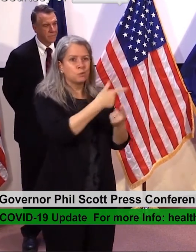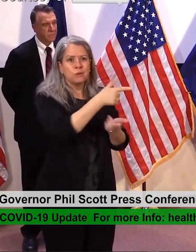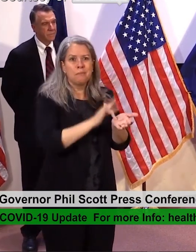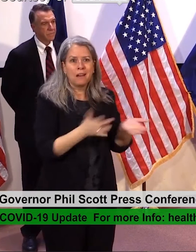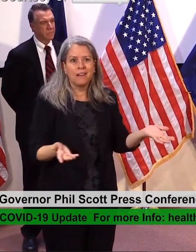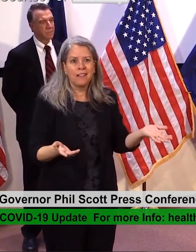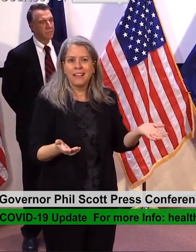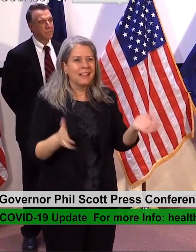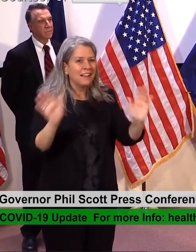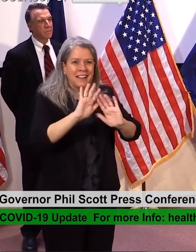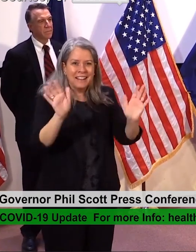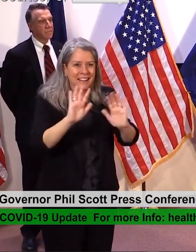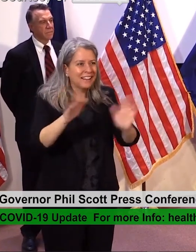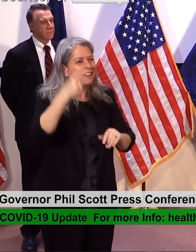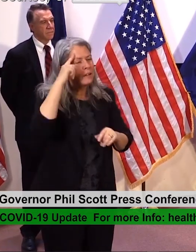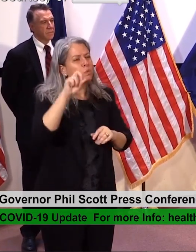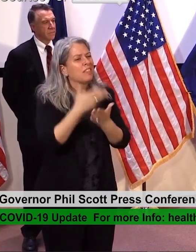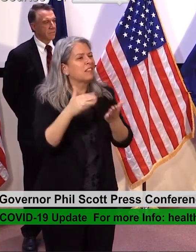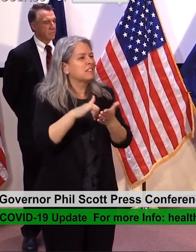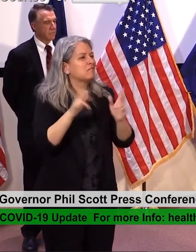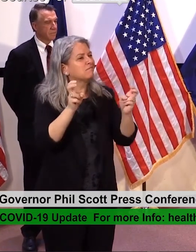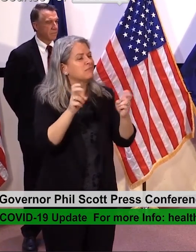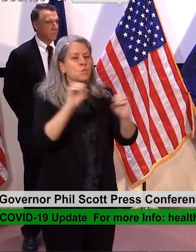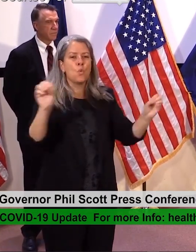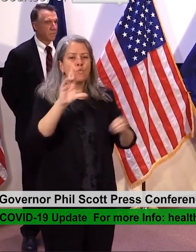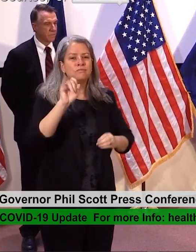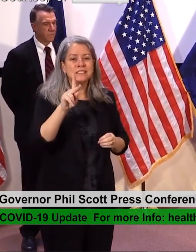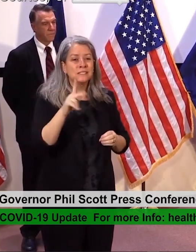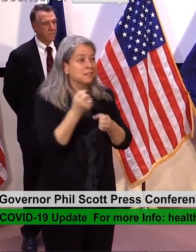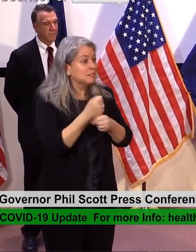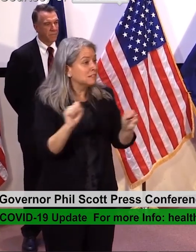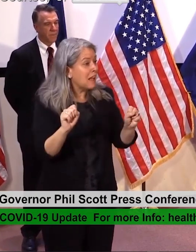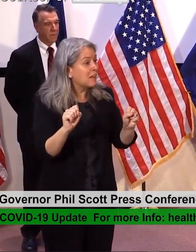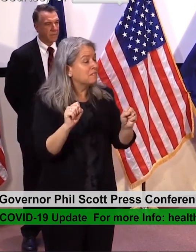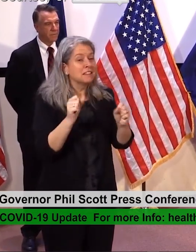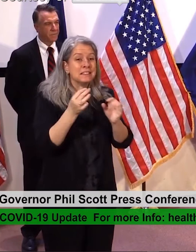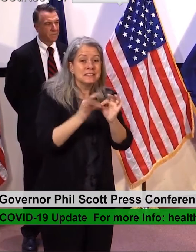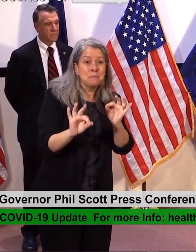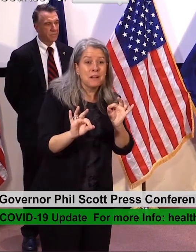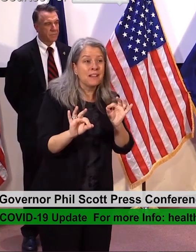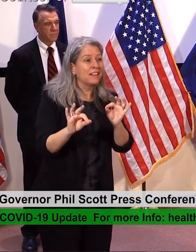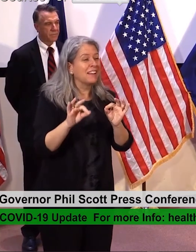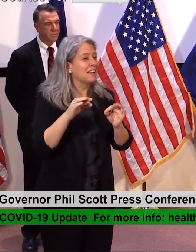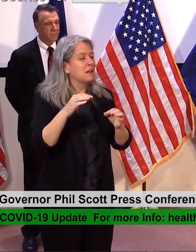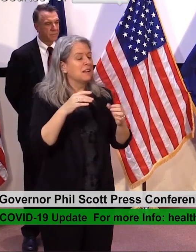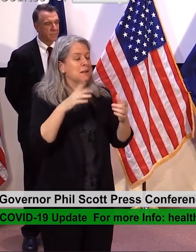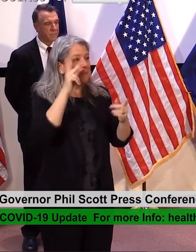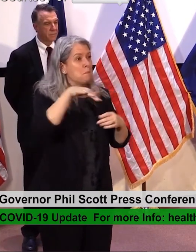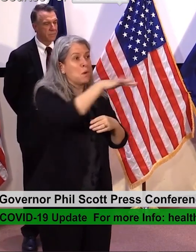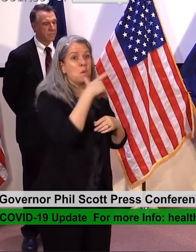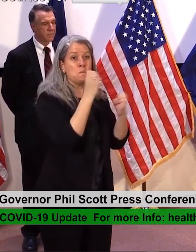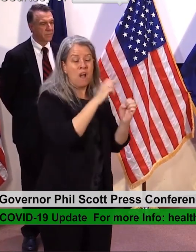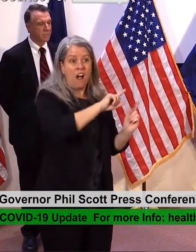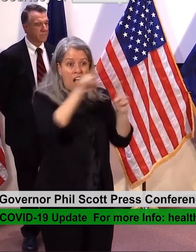focus should be on combating the COVID-19 crisis, and we can't afford to have them called to respond to other emergencies, especially those that